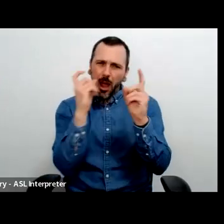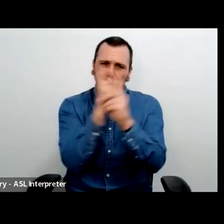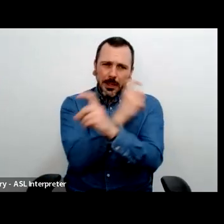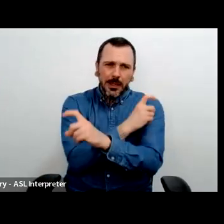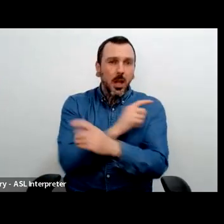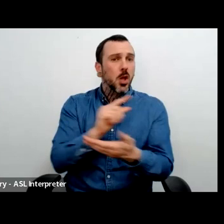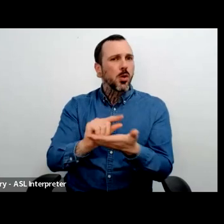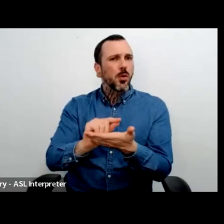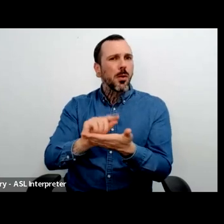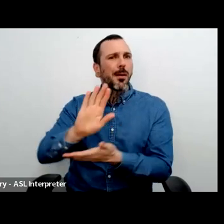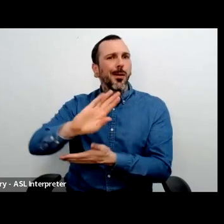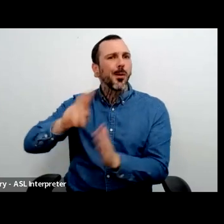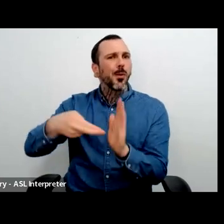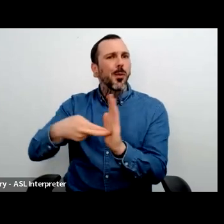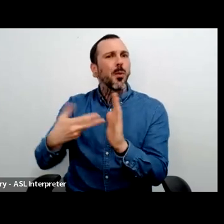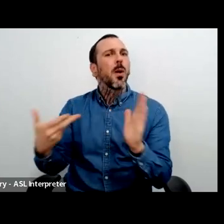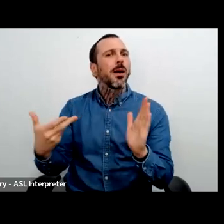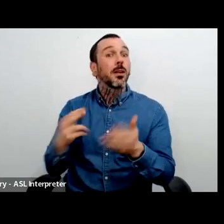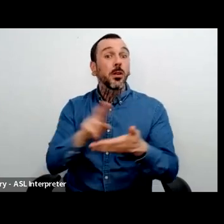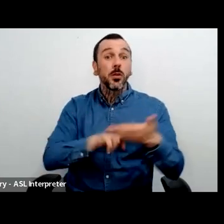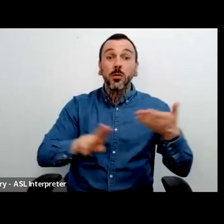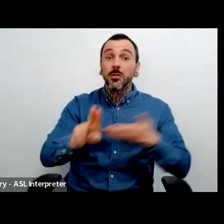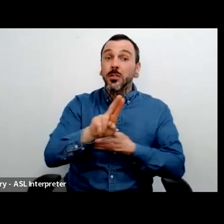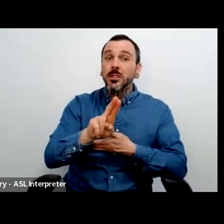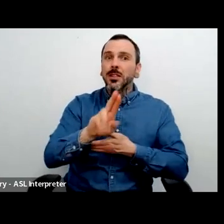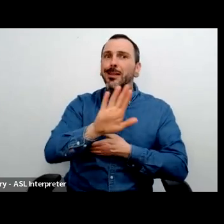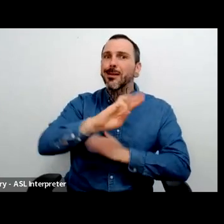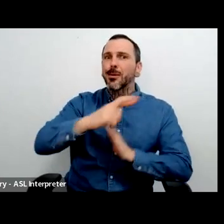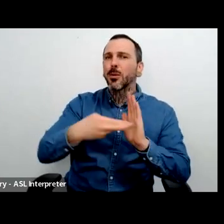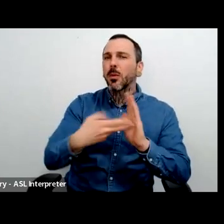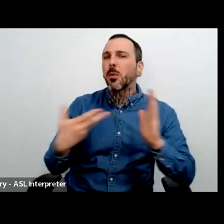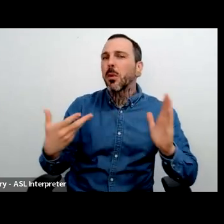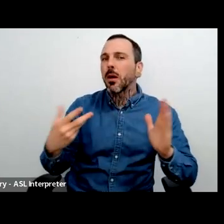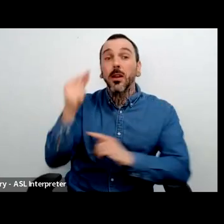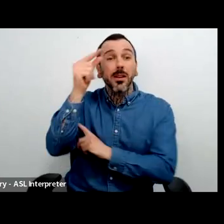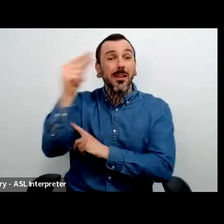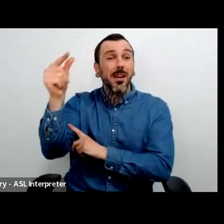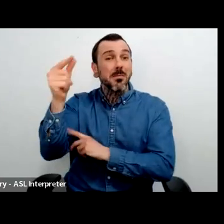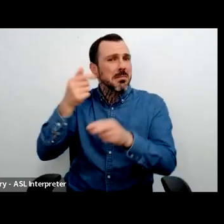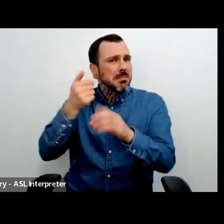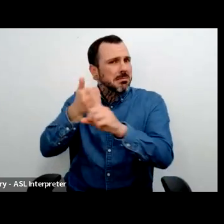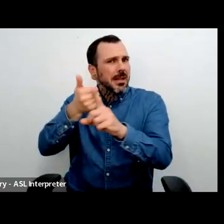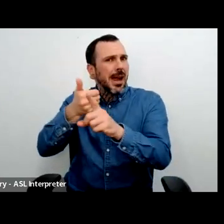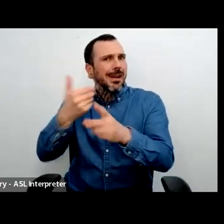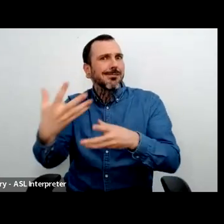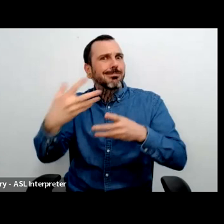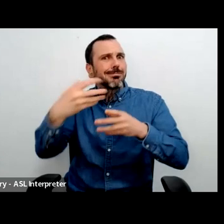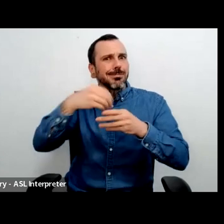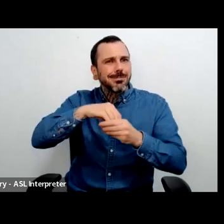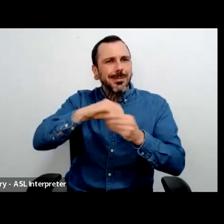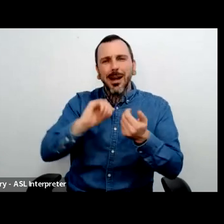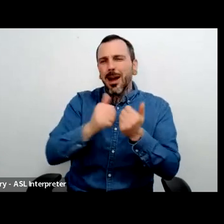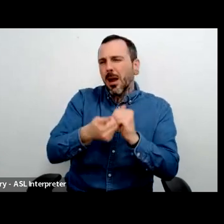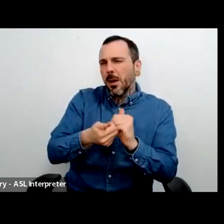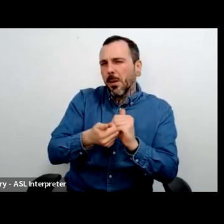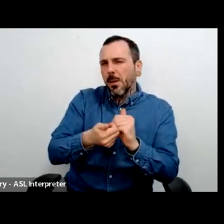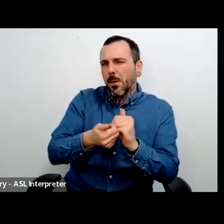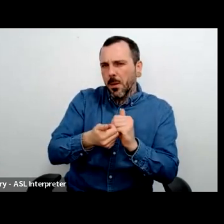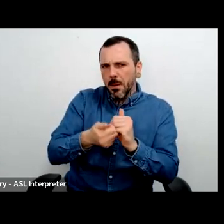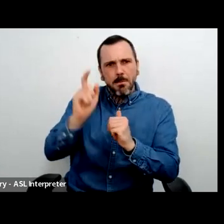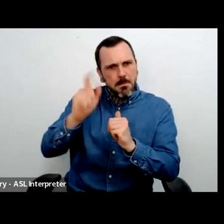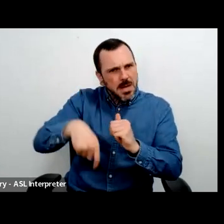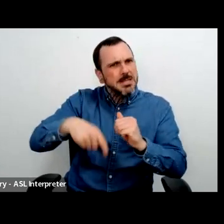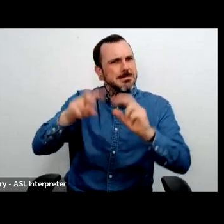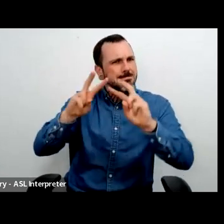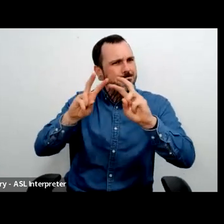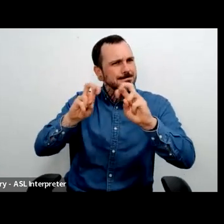that a university, what is the role that government plays in the life